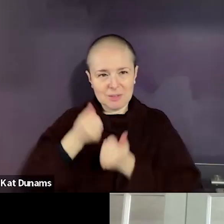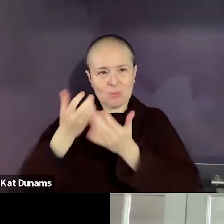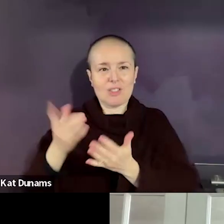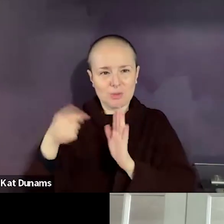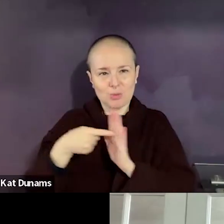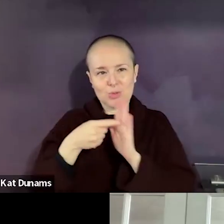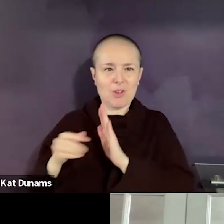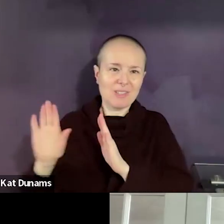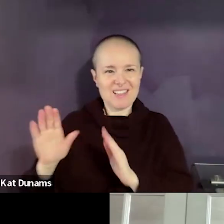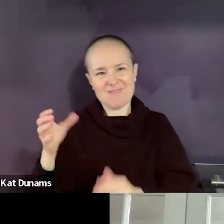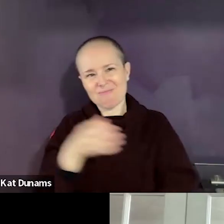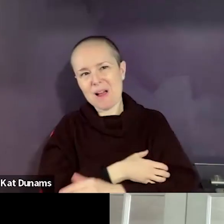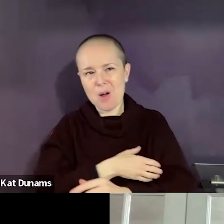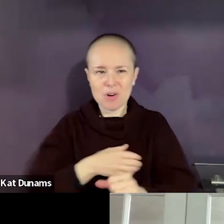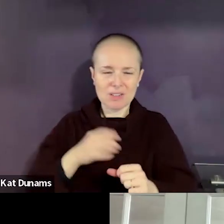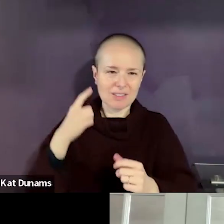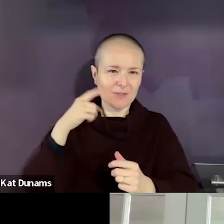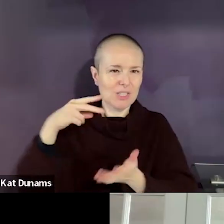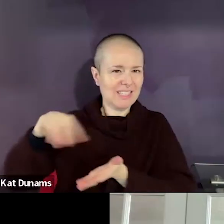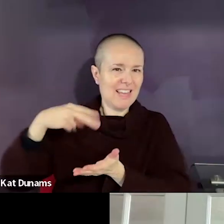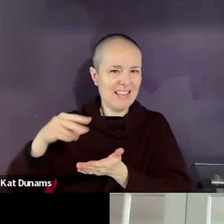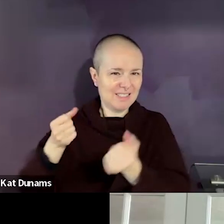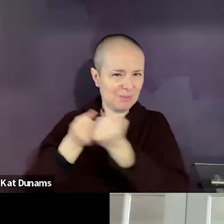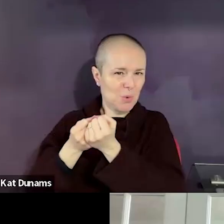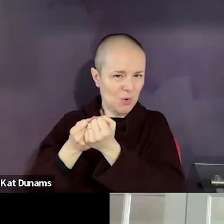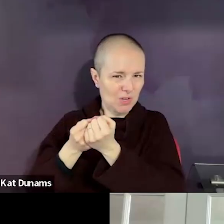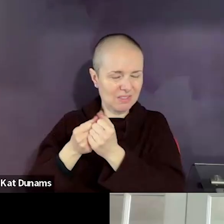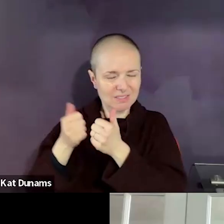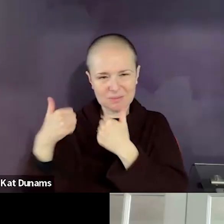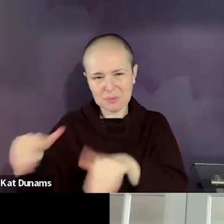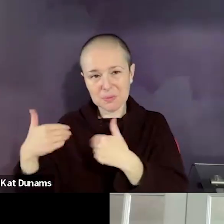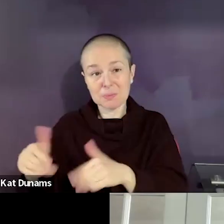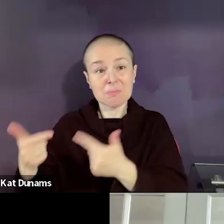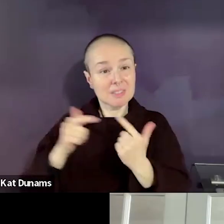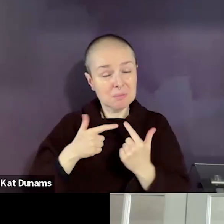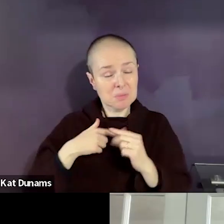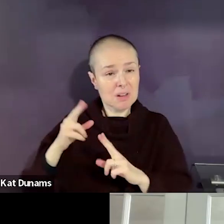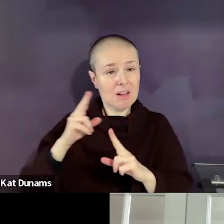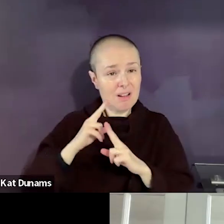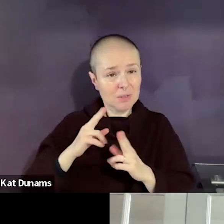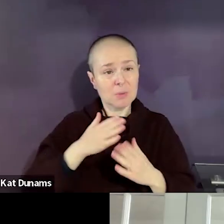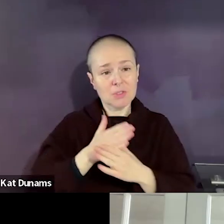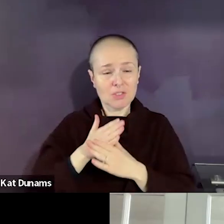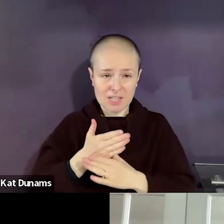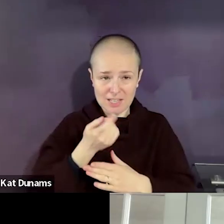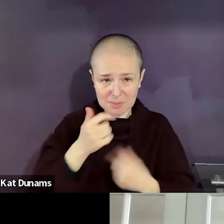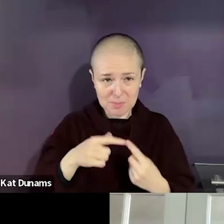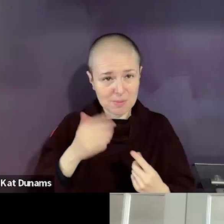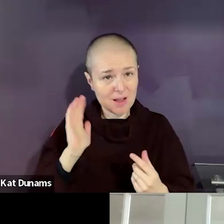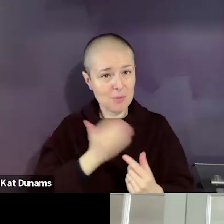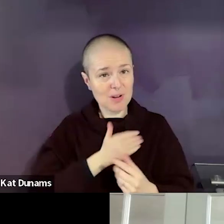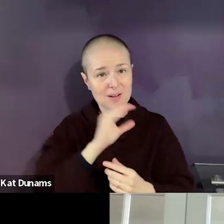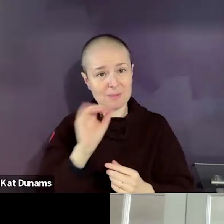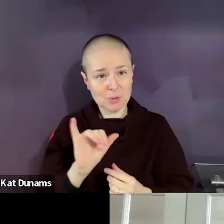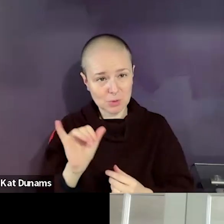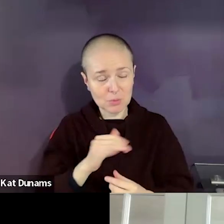of dancer power. But we're honored to share a little bit about NYC Audubon. So I'm Amrita. My pronouns are she,